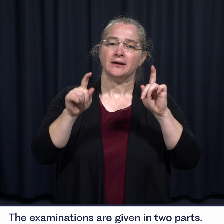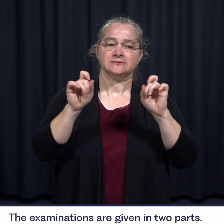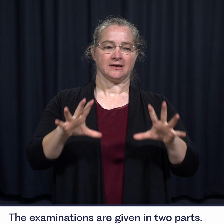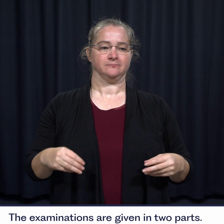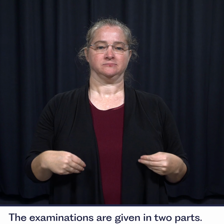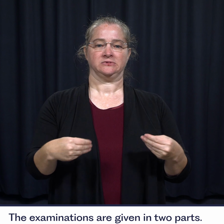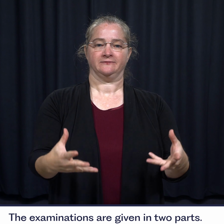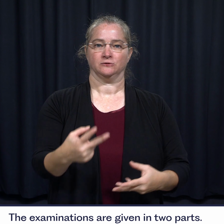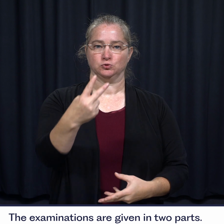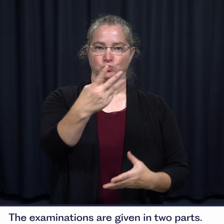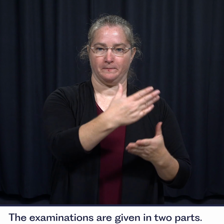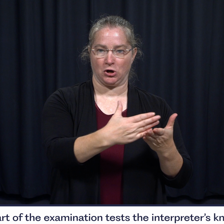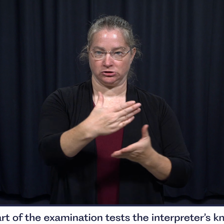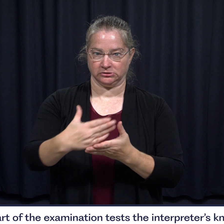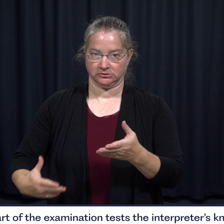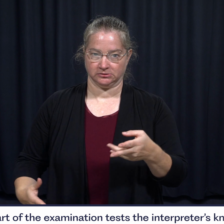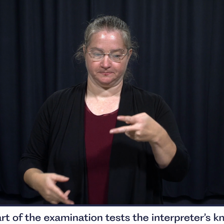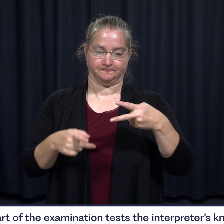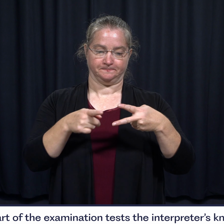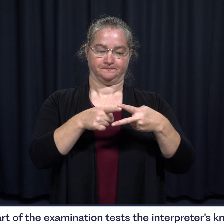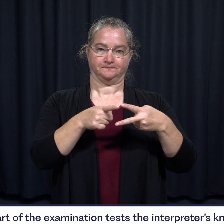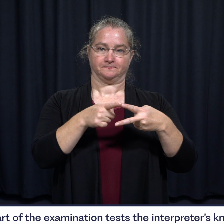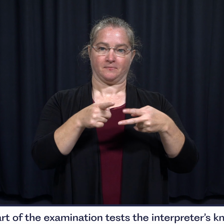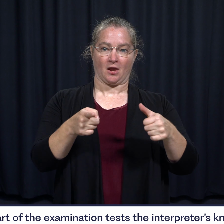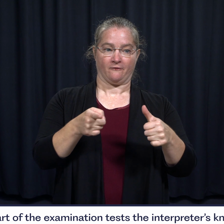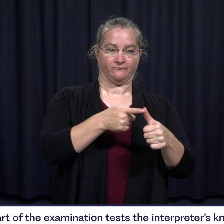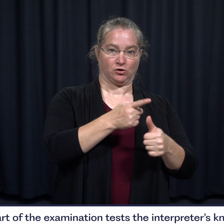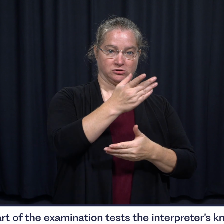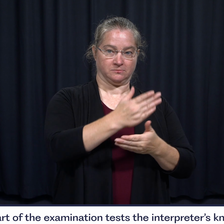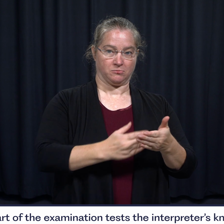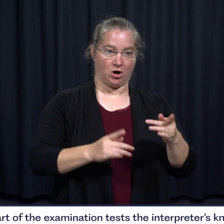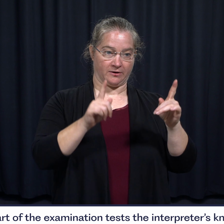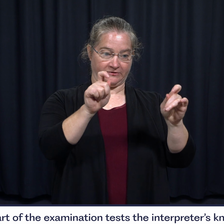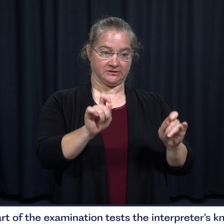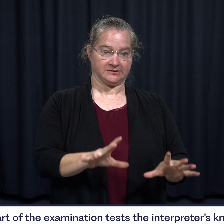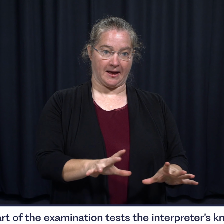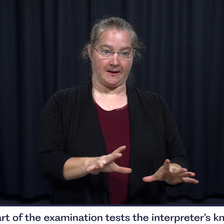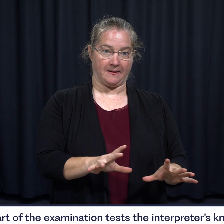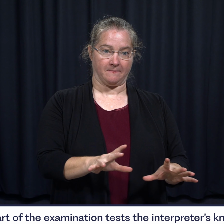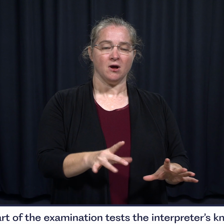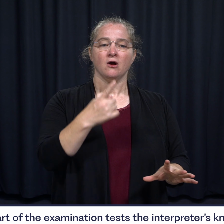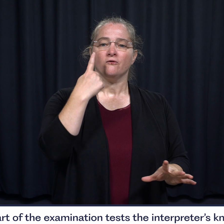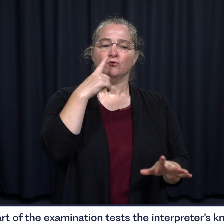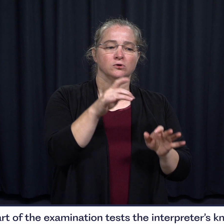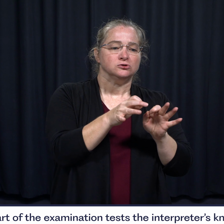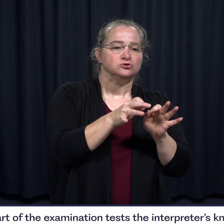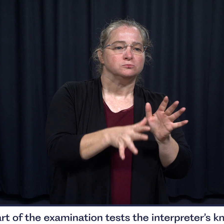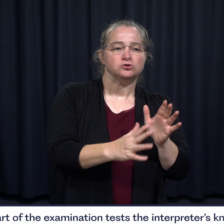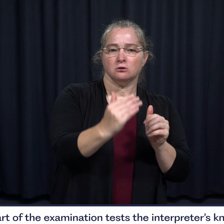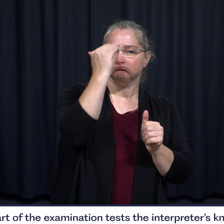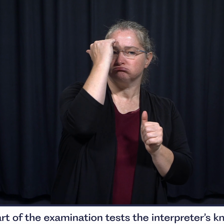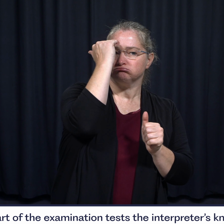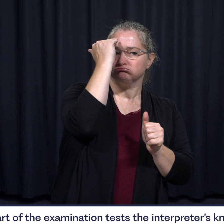parts. The first part of the examination tests the interpreter's knowledge, which includes